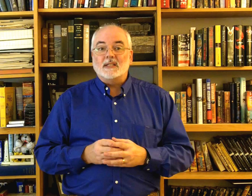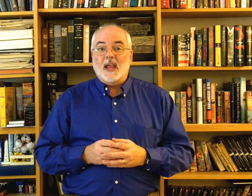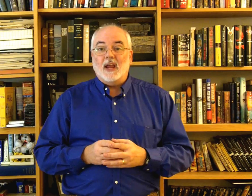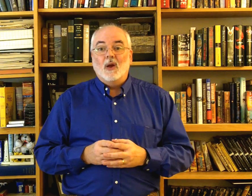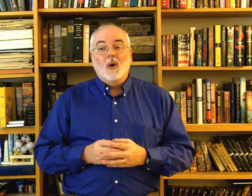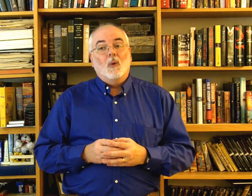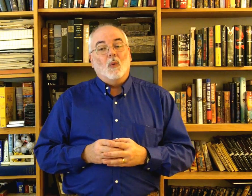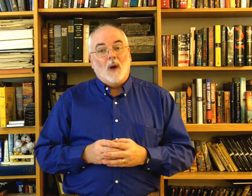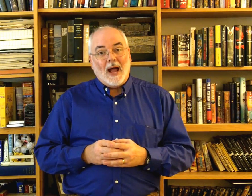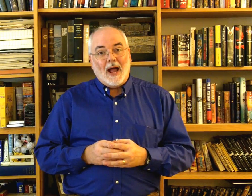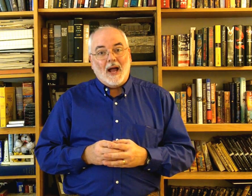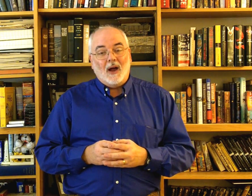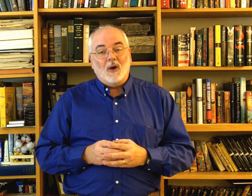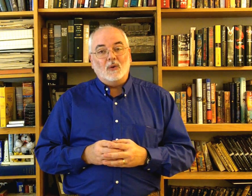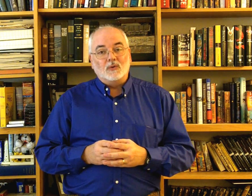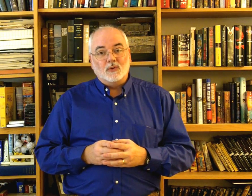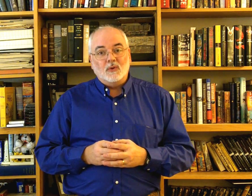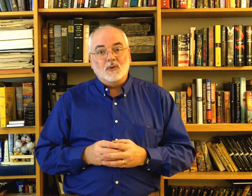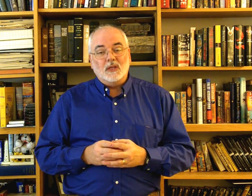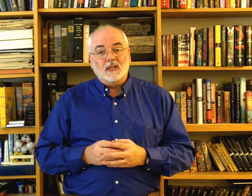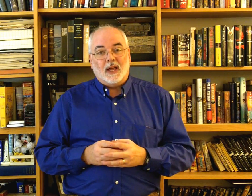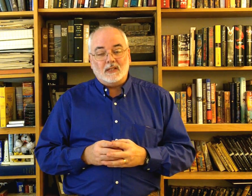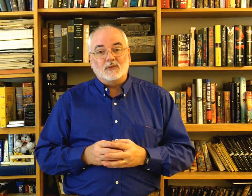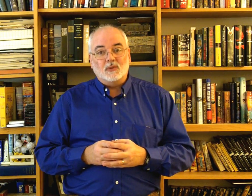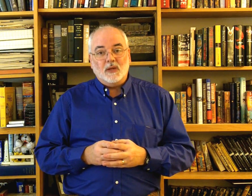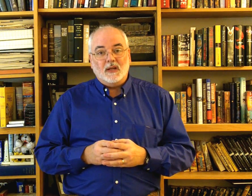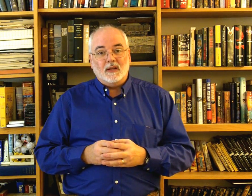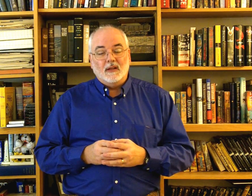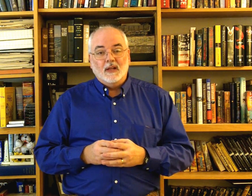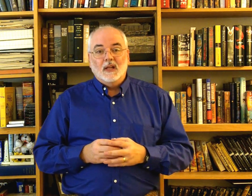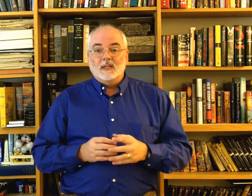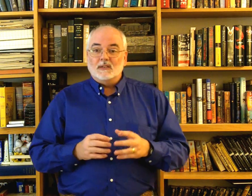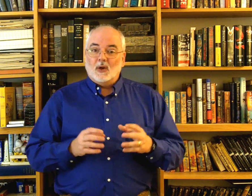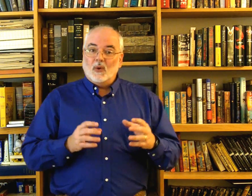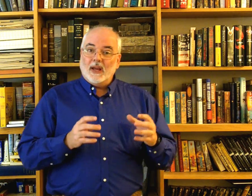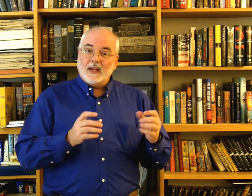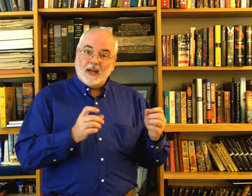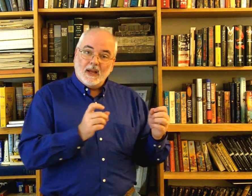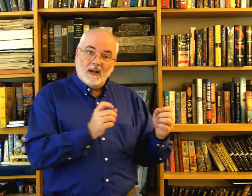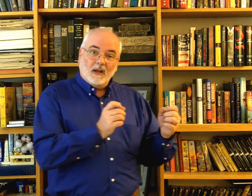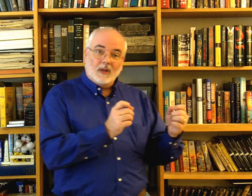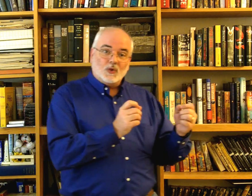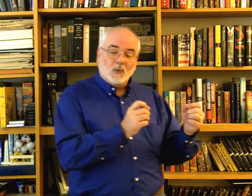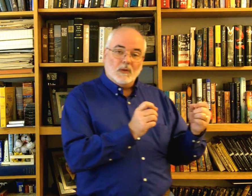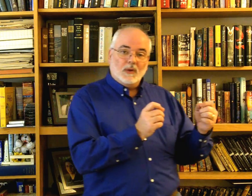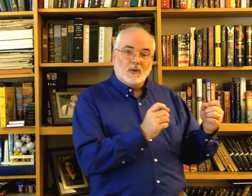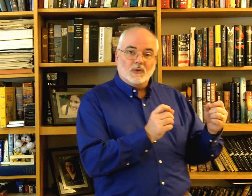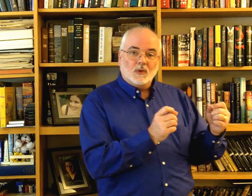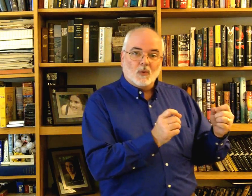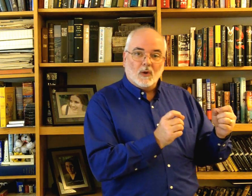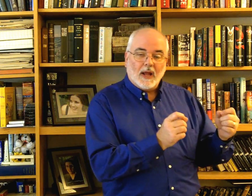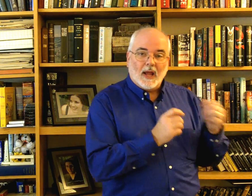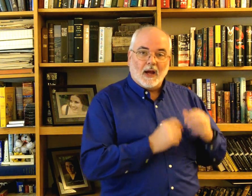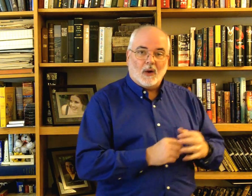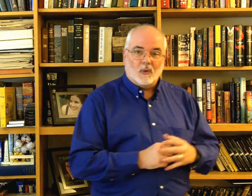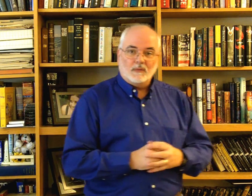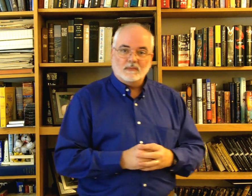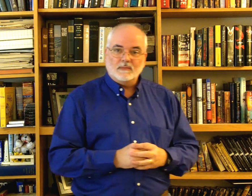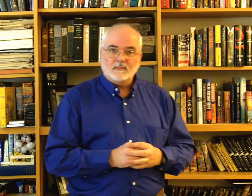saying, wow, truly, that was sweet. So in English, we would use the word how